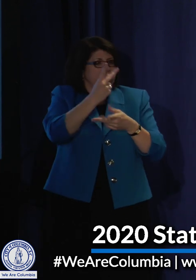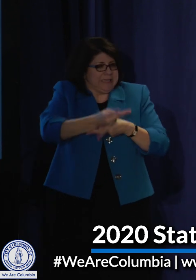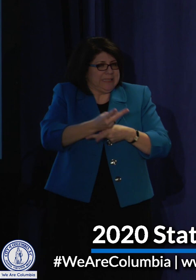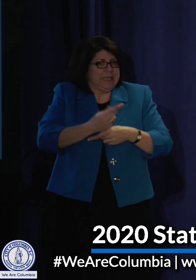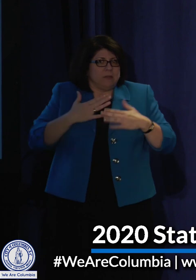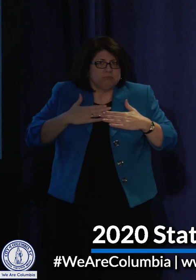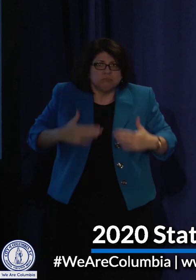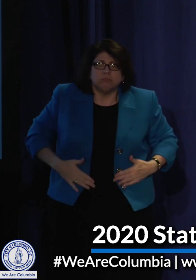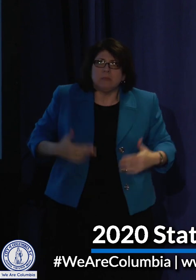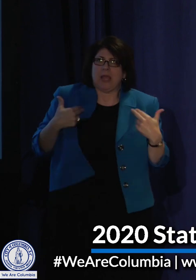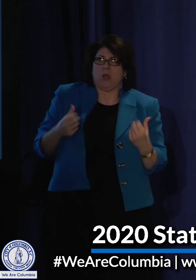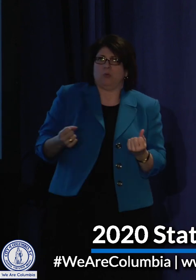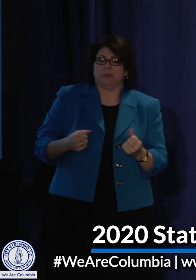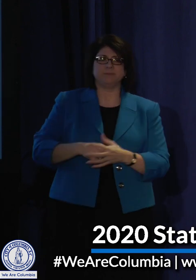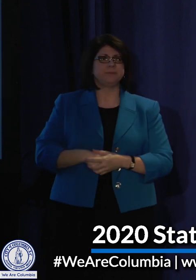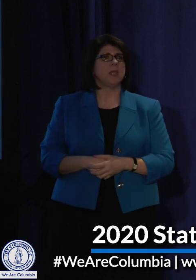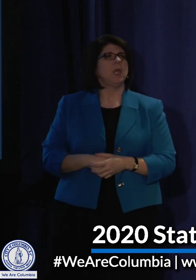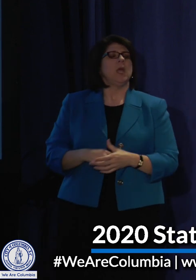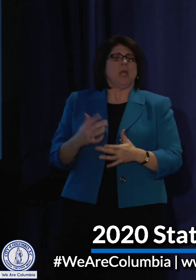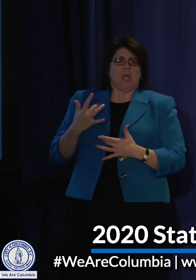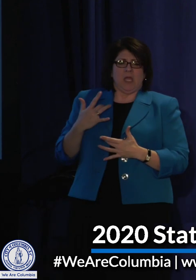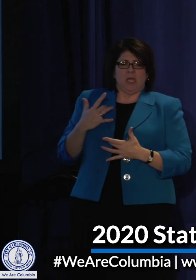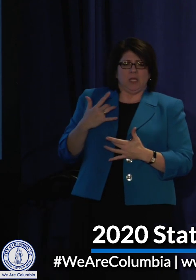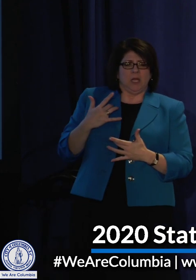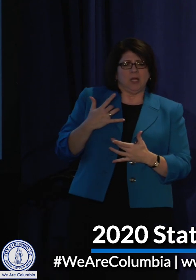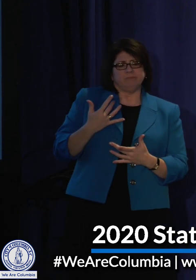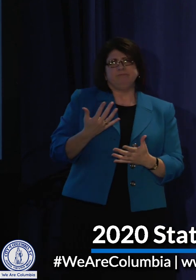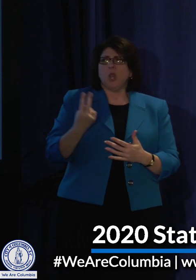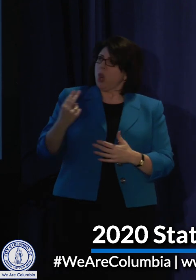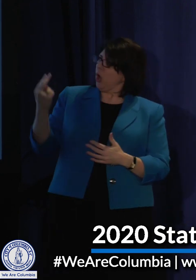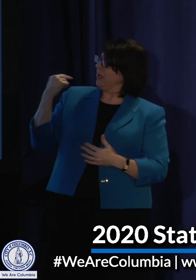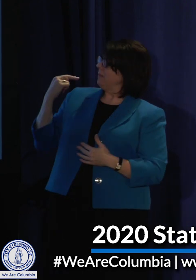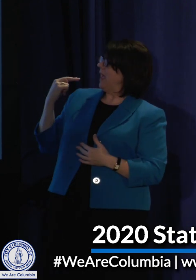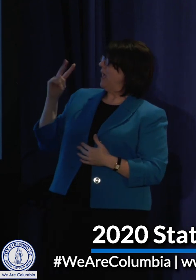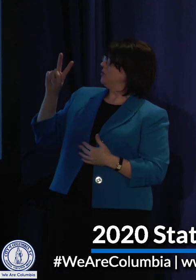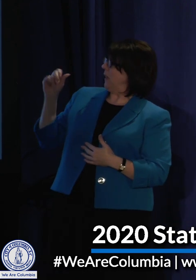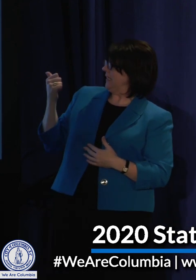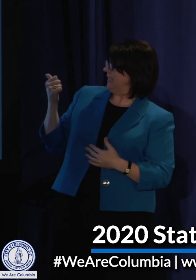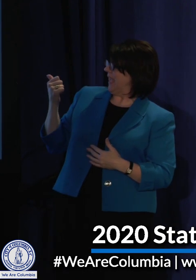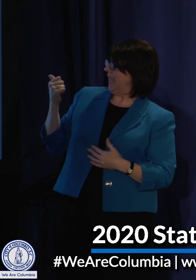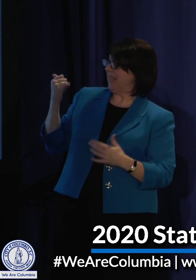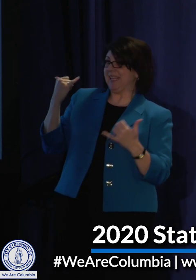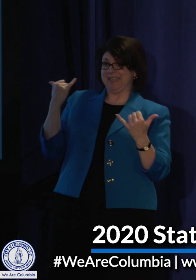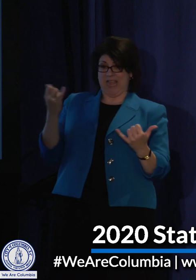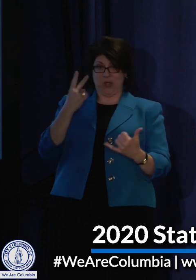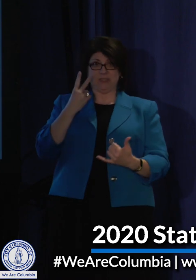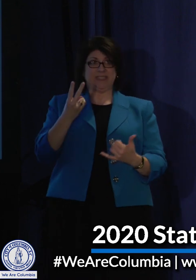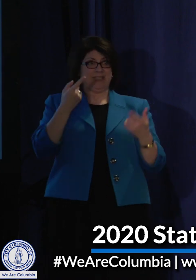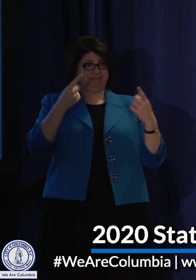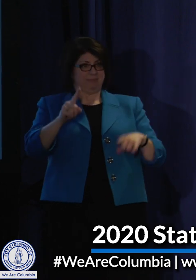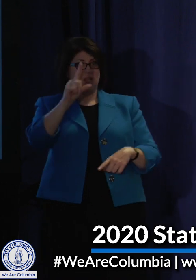city. Knowing where we were in 2010 and where we are now in 2020